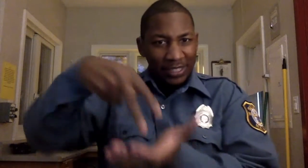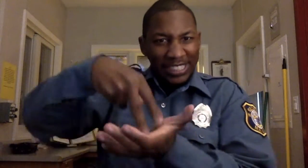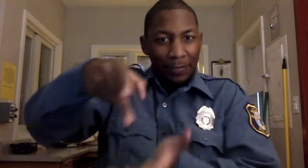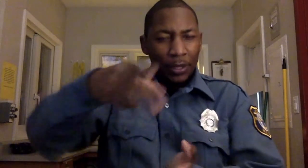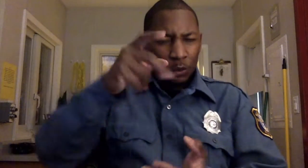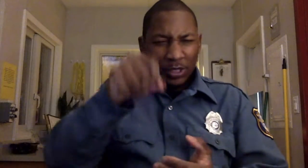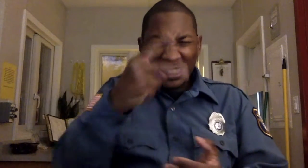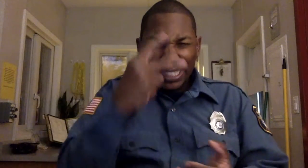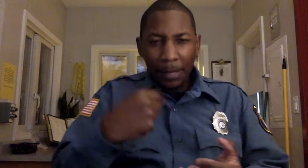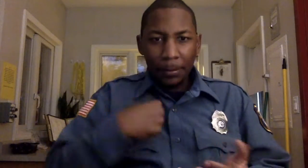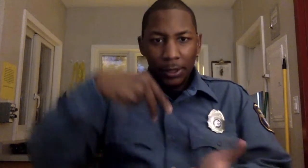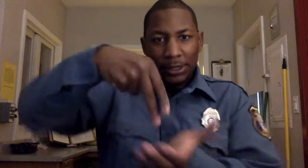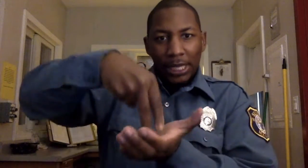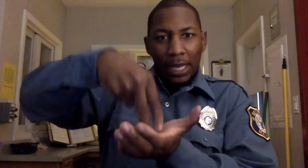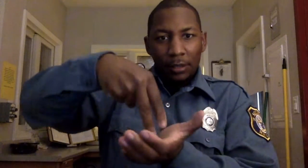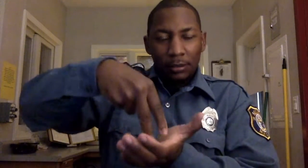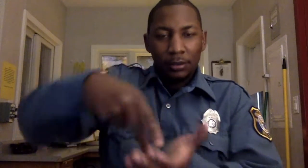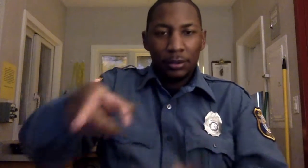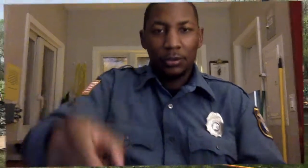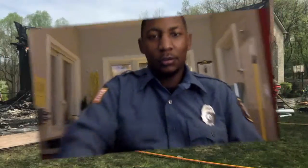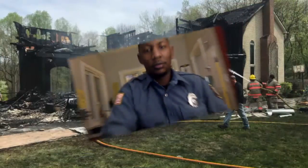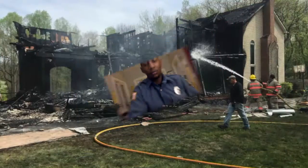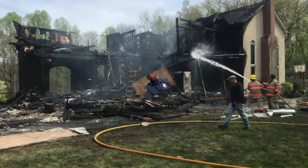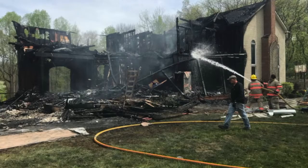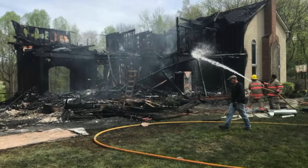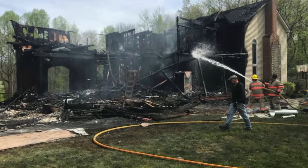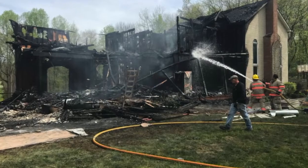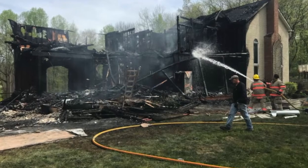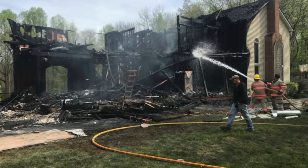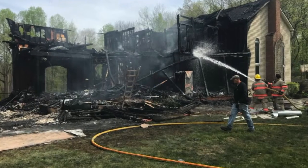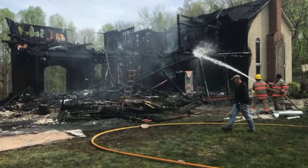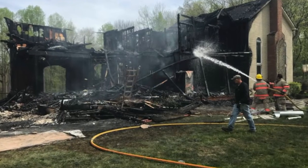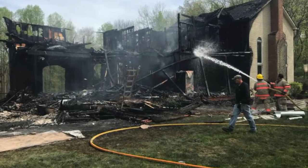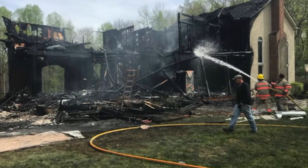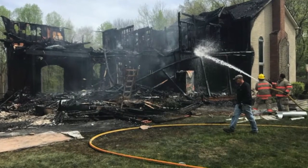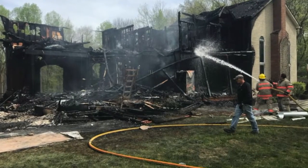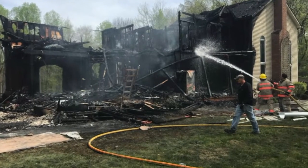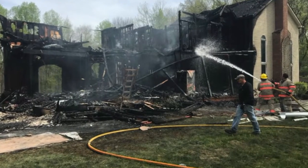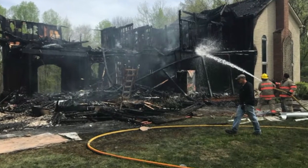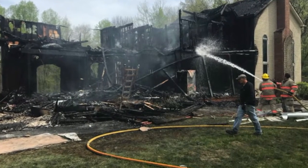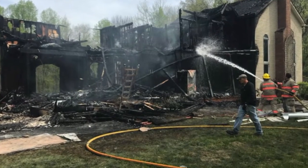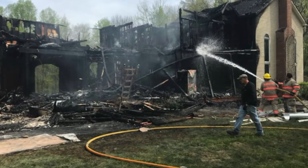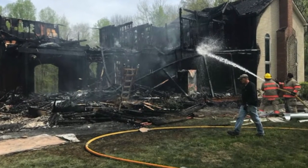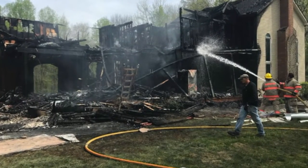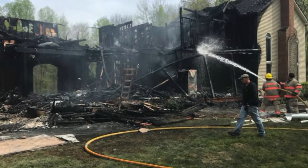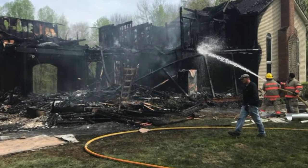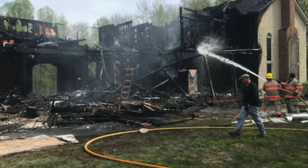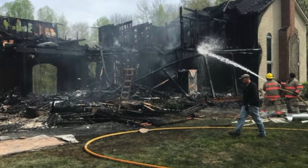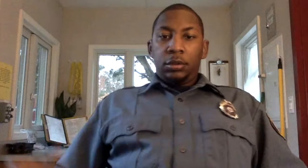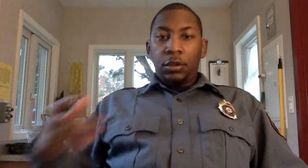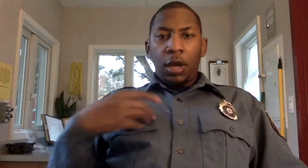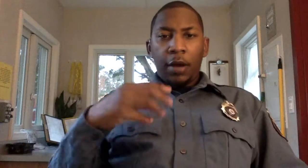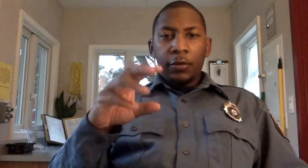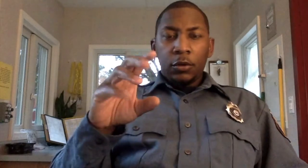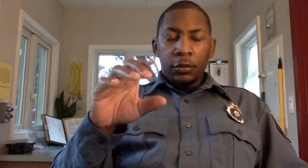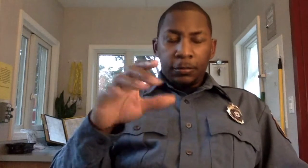house. I'll show you. I'm standing in the middle of the house, so you see it's not much left